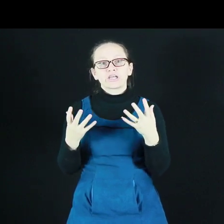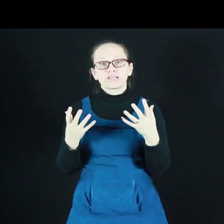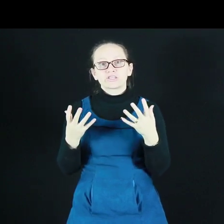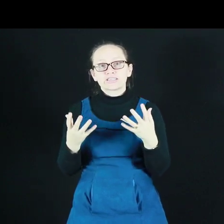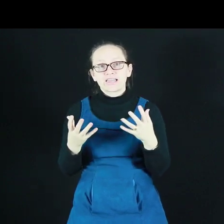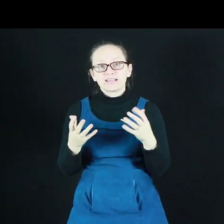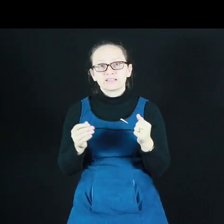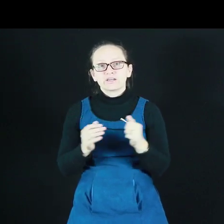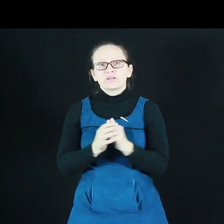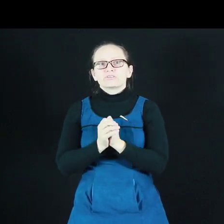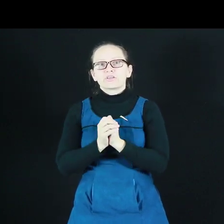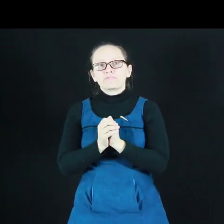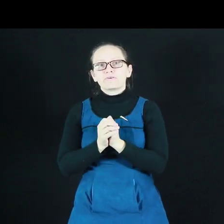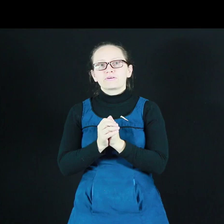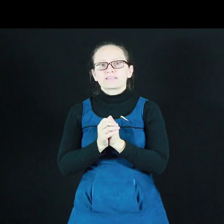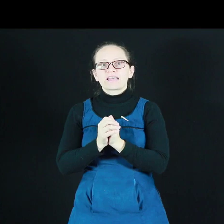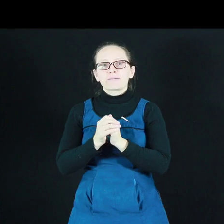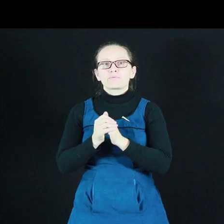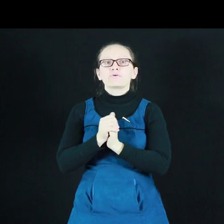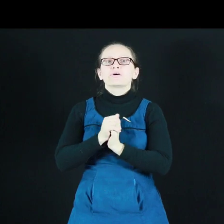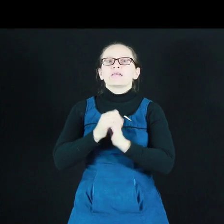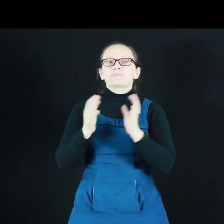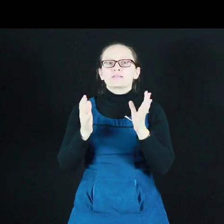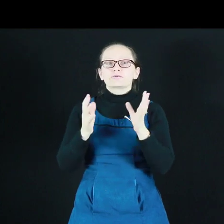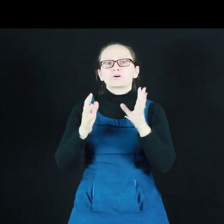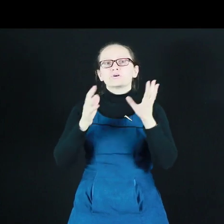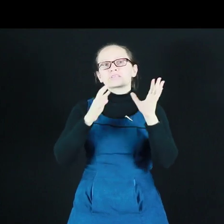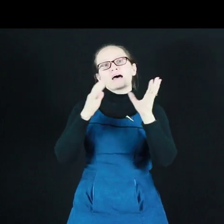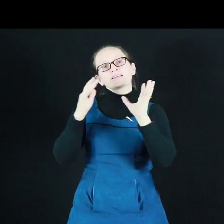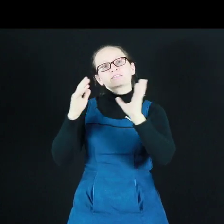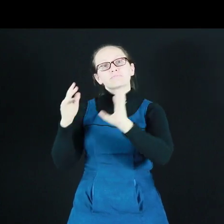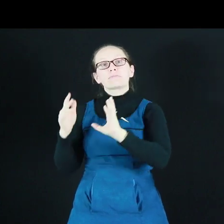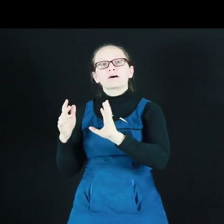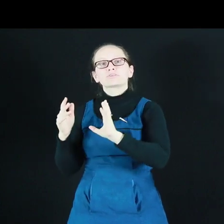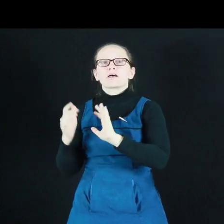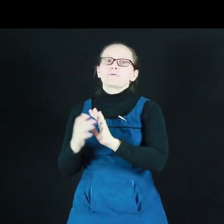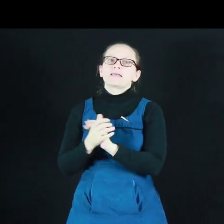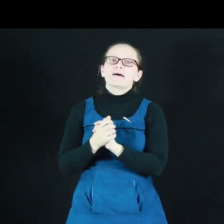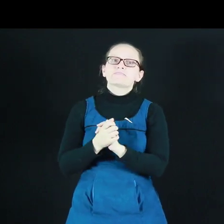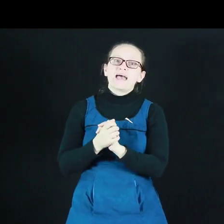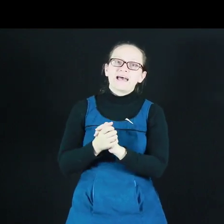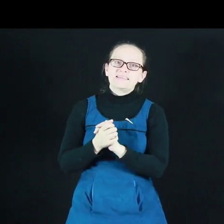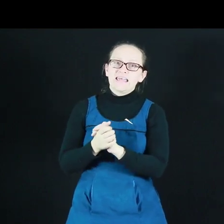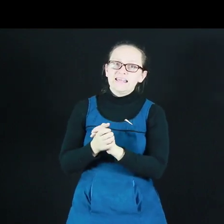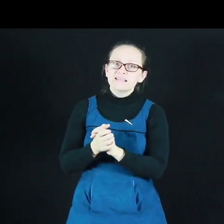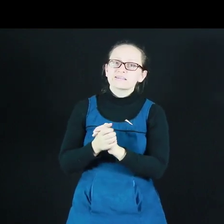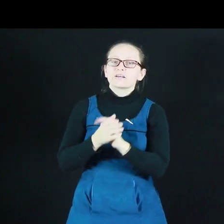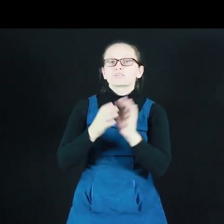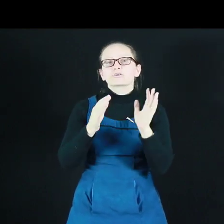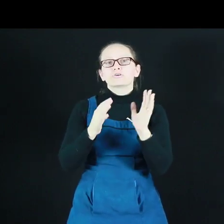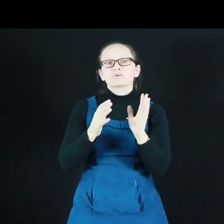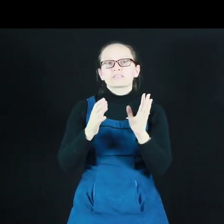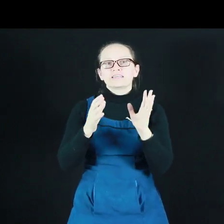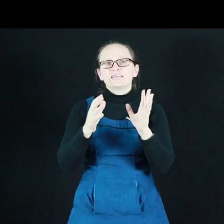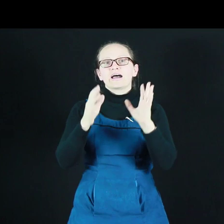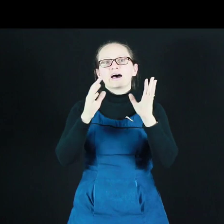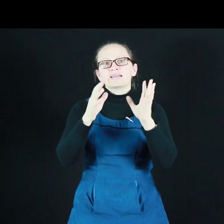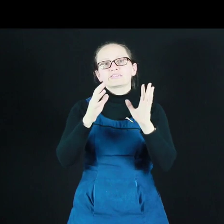change state. So for example, we could cause ice to melt. We have to add heat to cause the ice